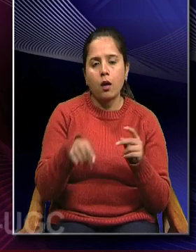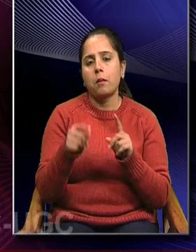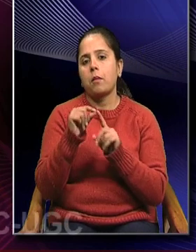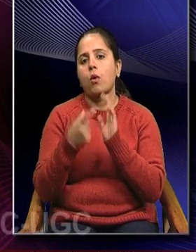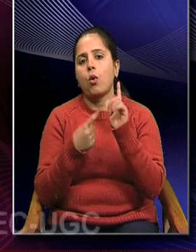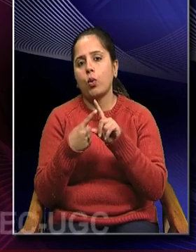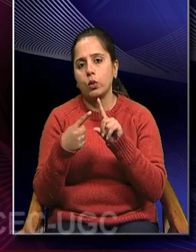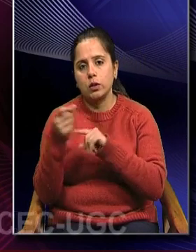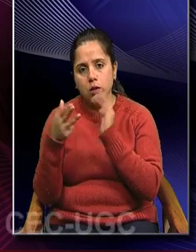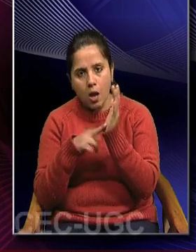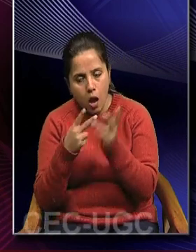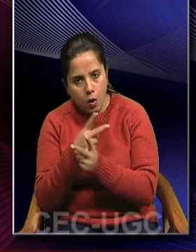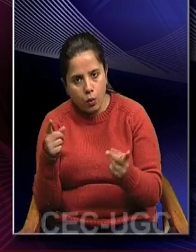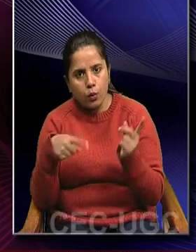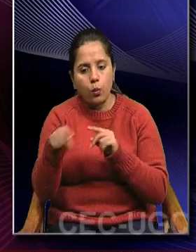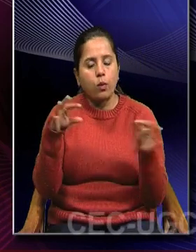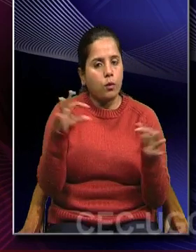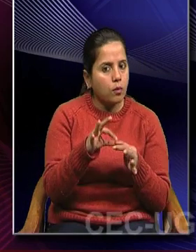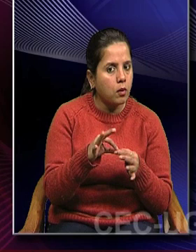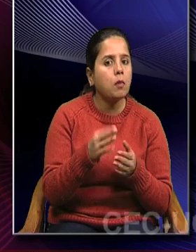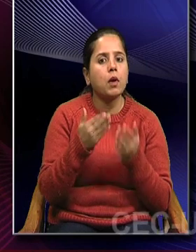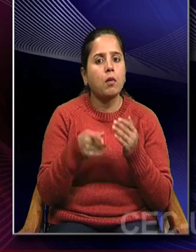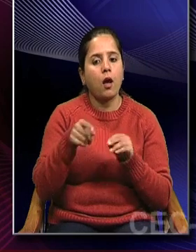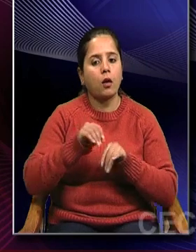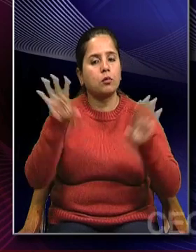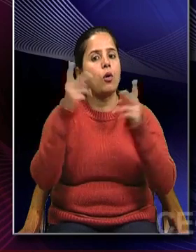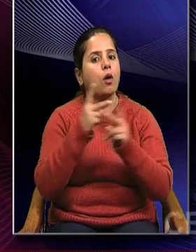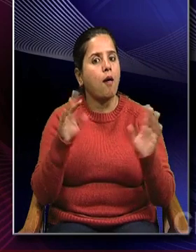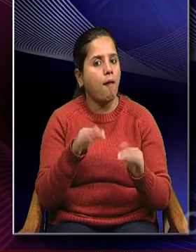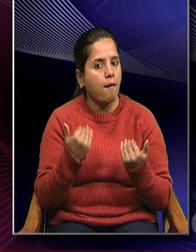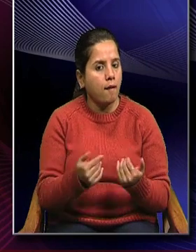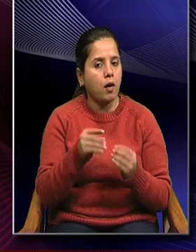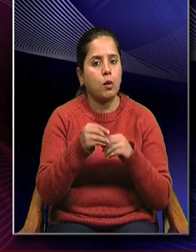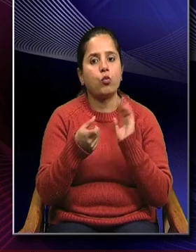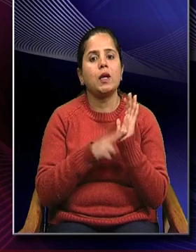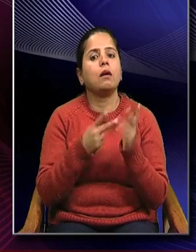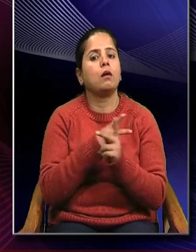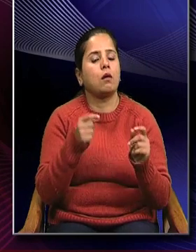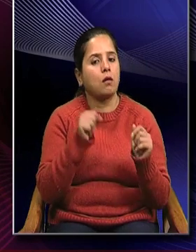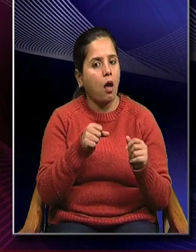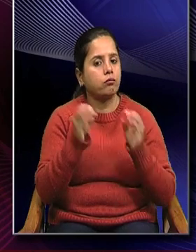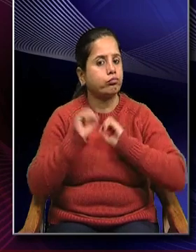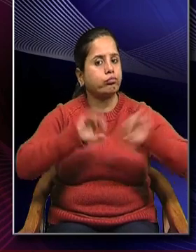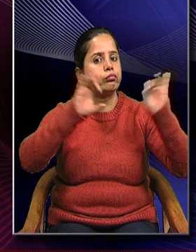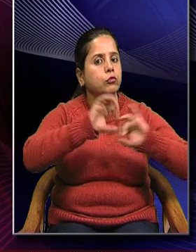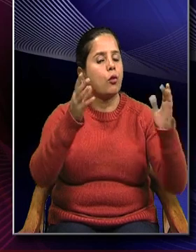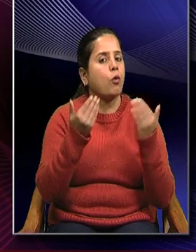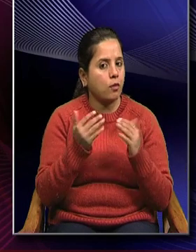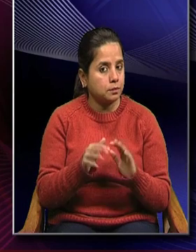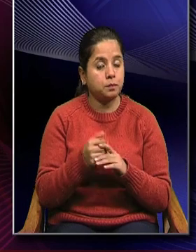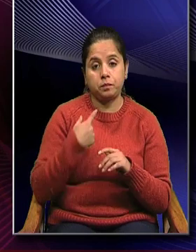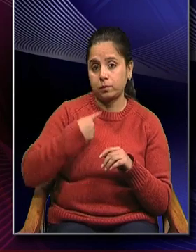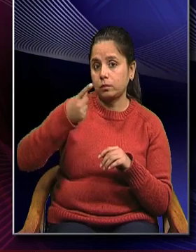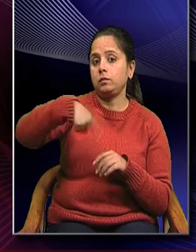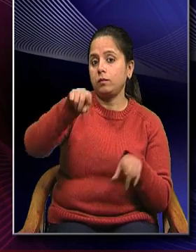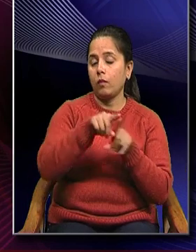towns, so that the things could be exported to Britain. And we also